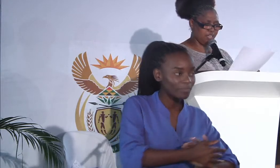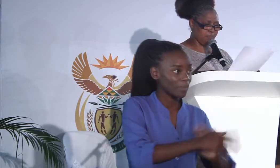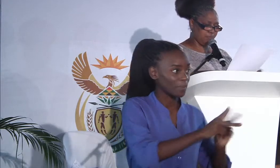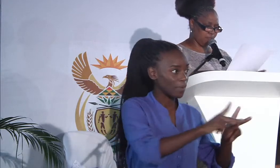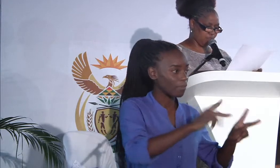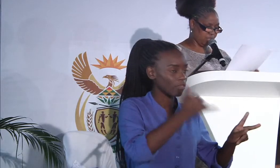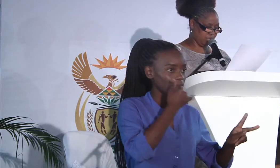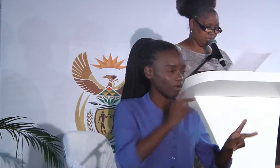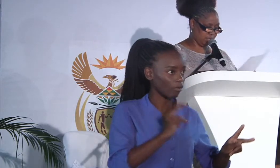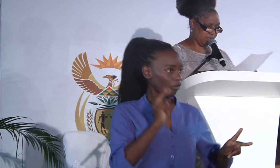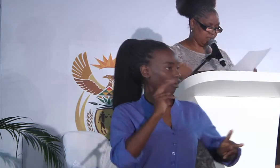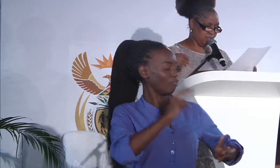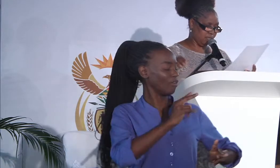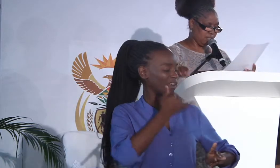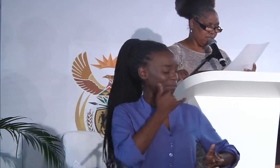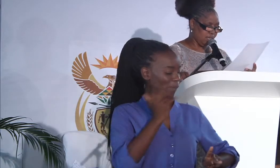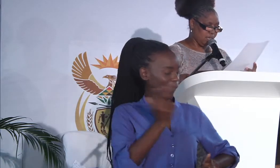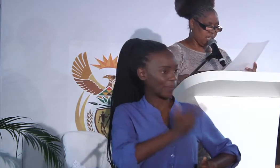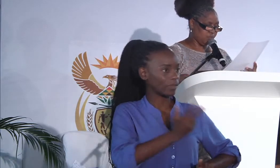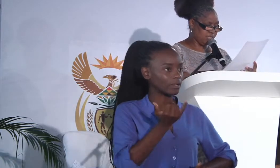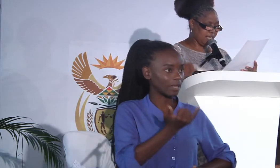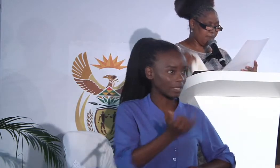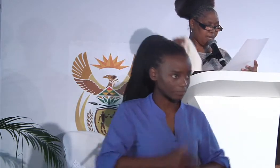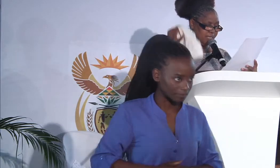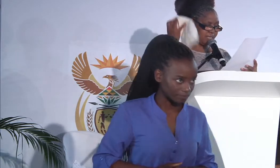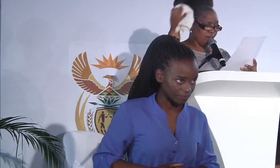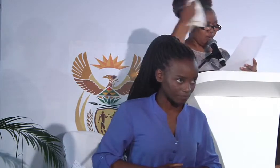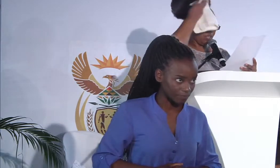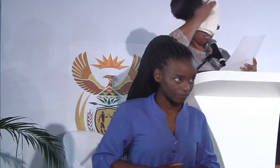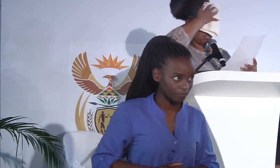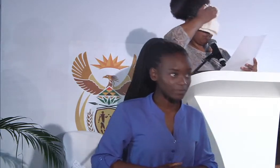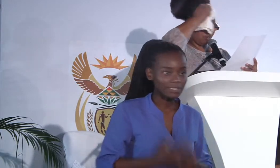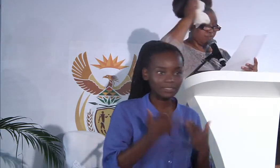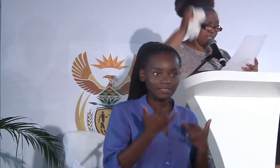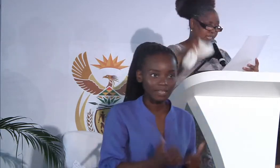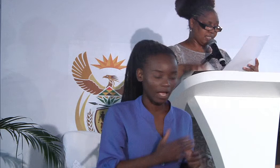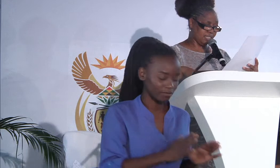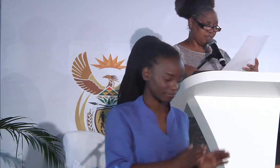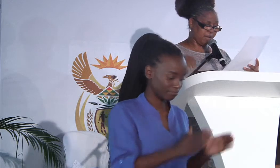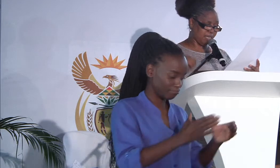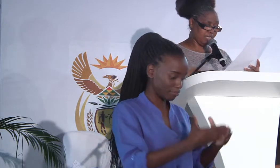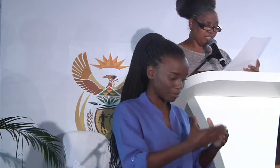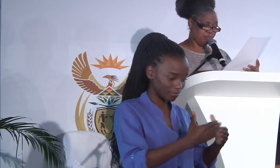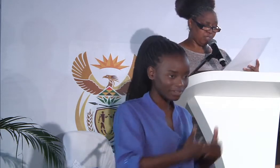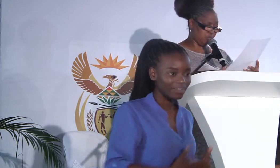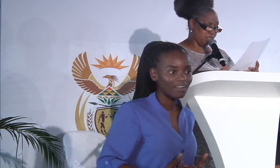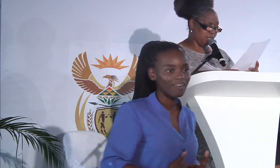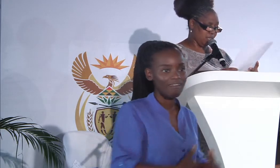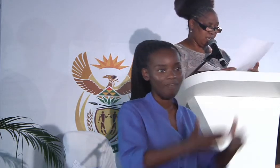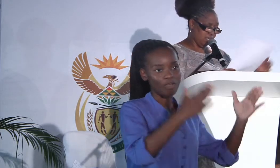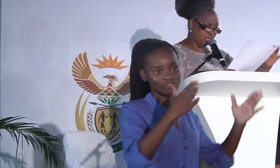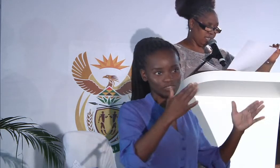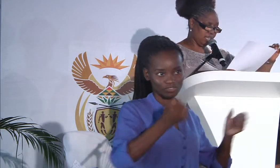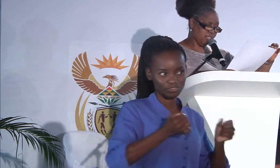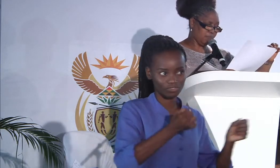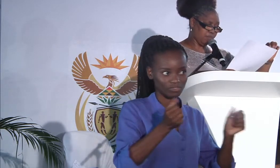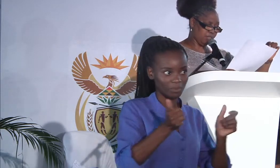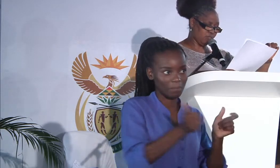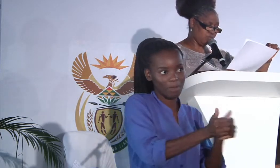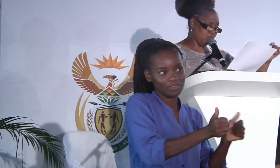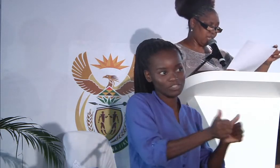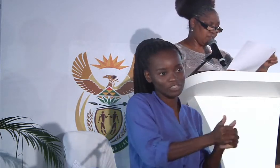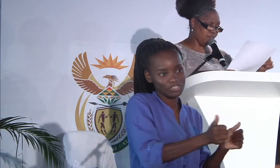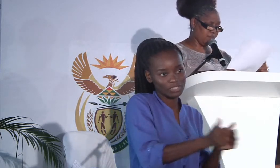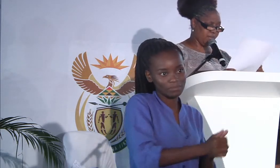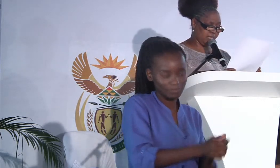escape notice. As we celebrate the launch of the strategic partnership between the National Department of